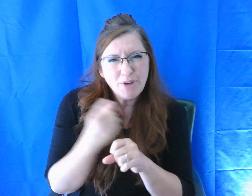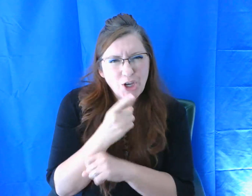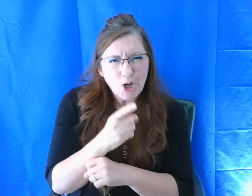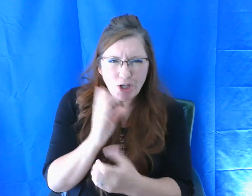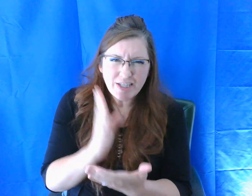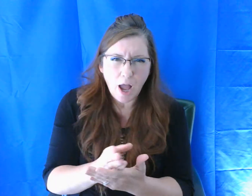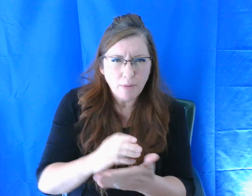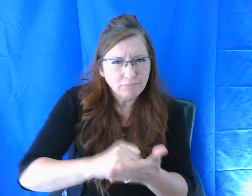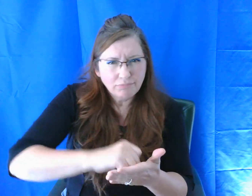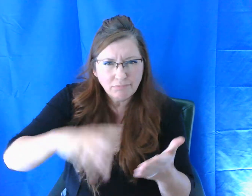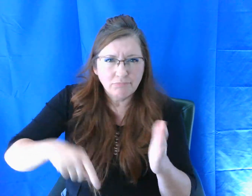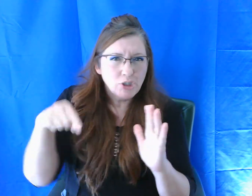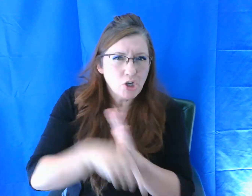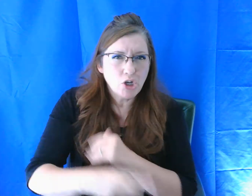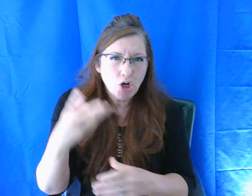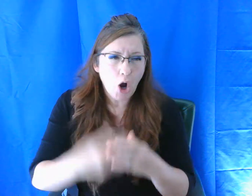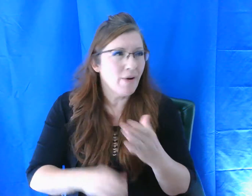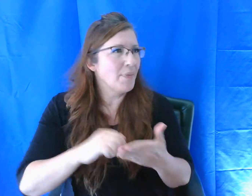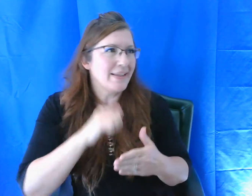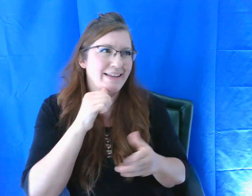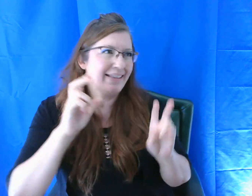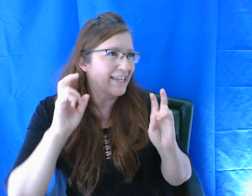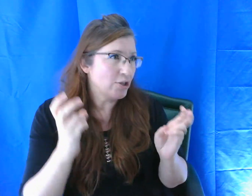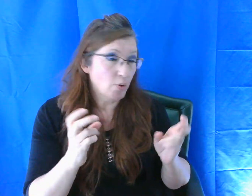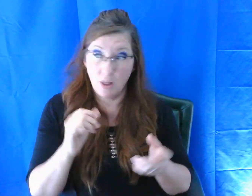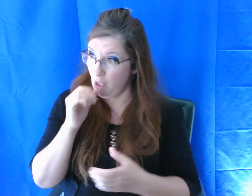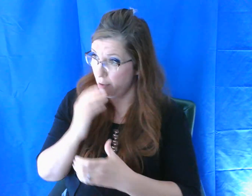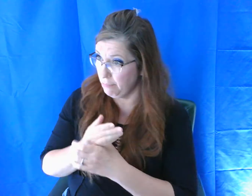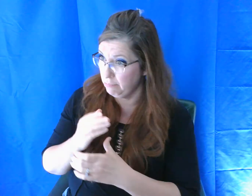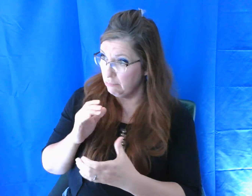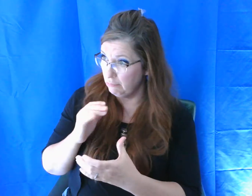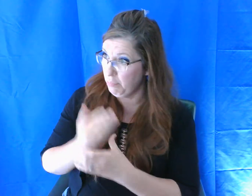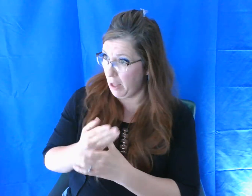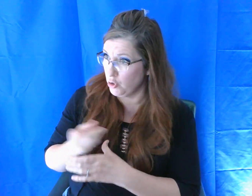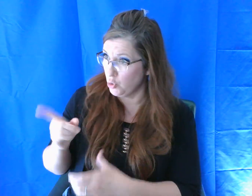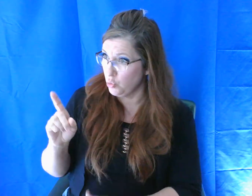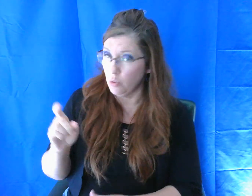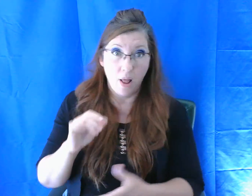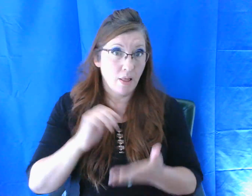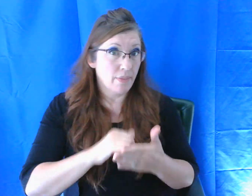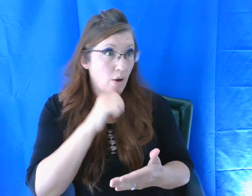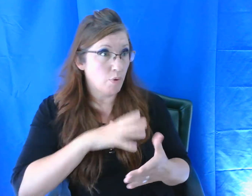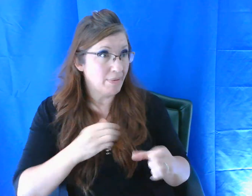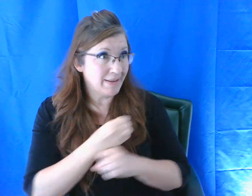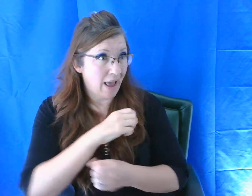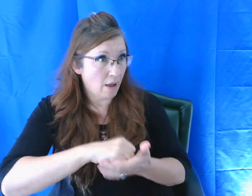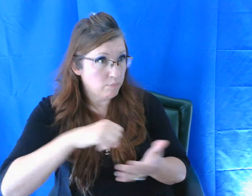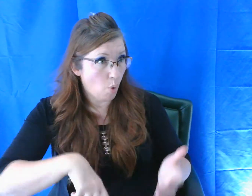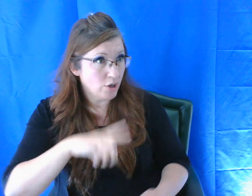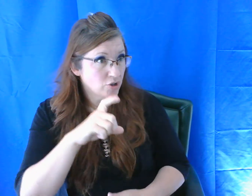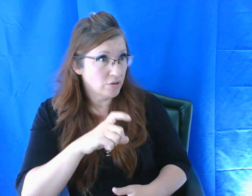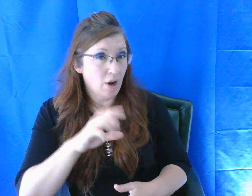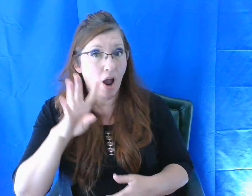gone. That's not the issue. Does that bother you? That women get abortions? Does it bother you that 400,000